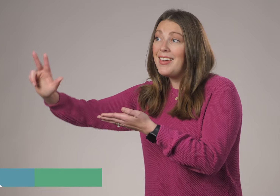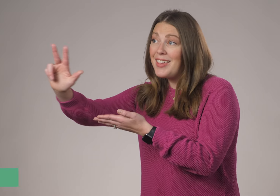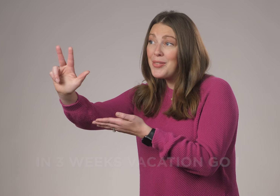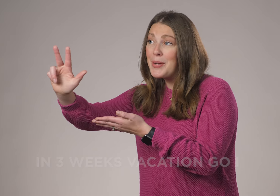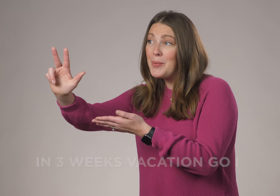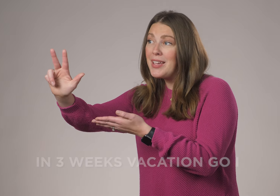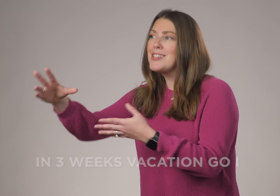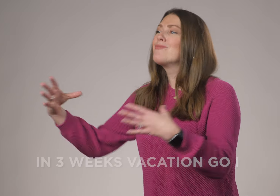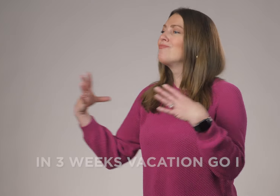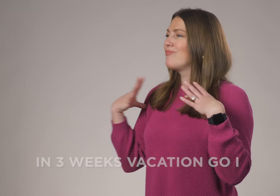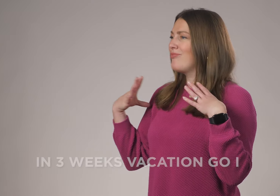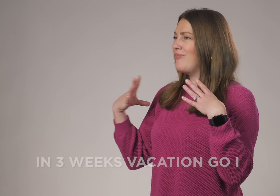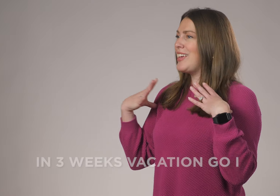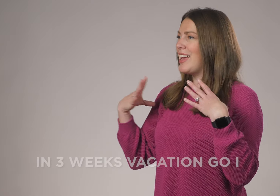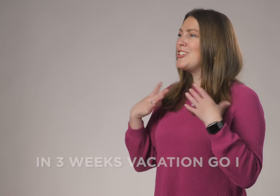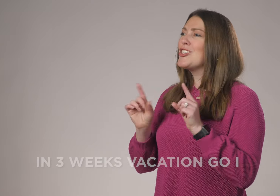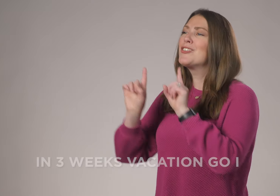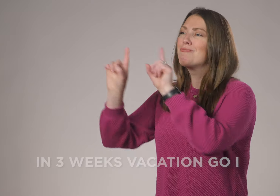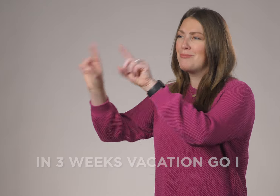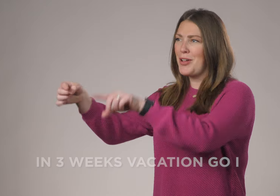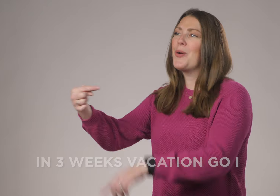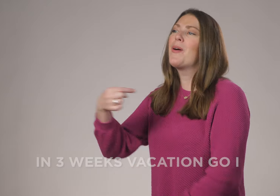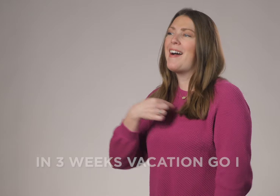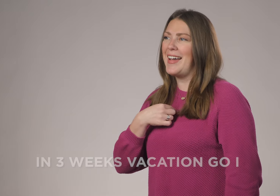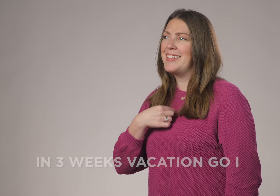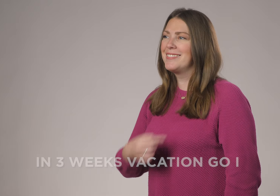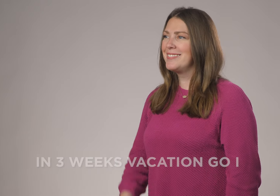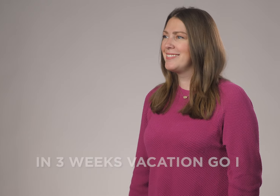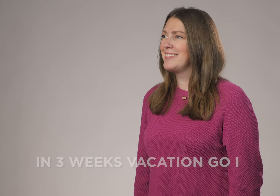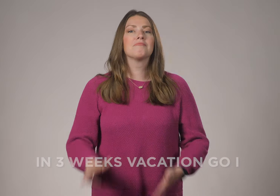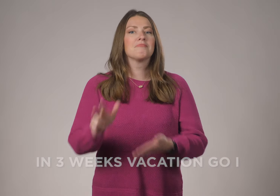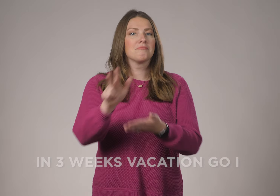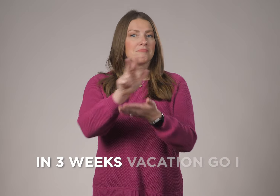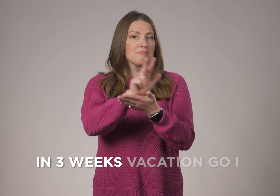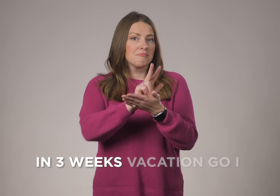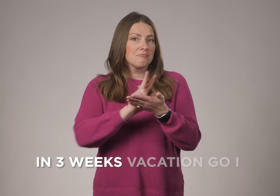In 3 weeks, vacation, go, I.